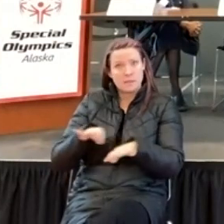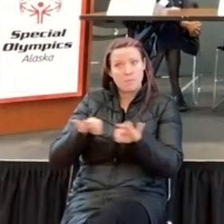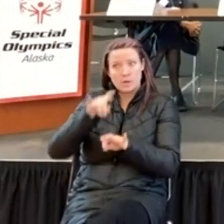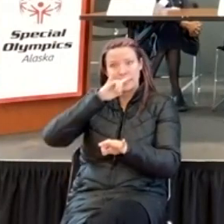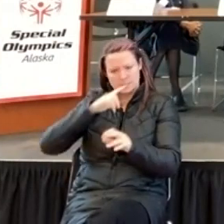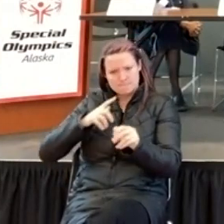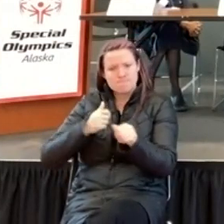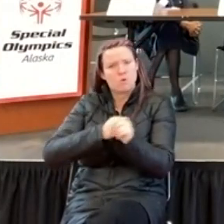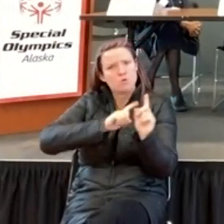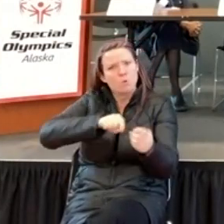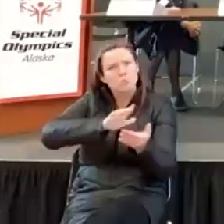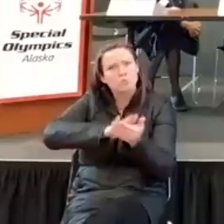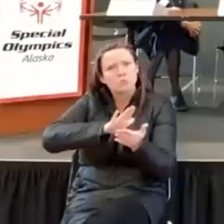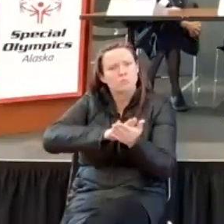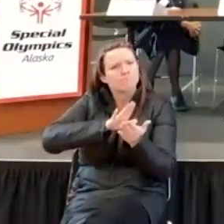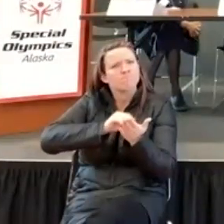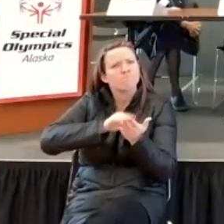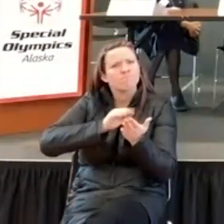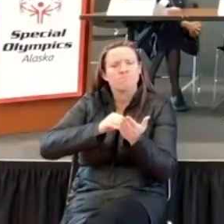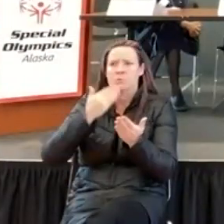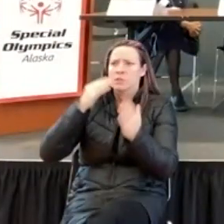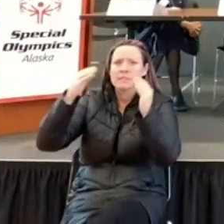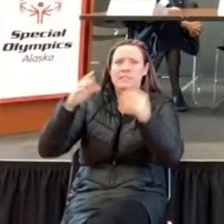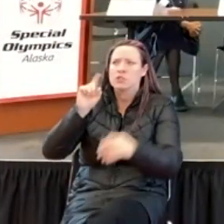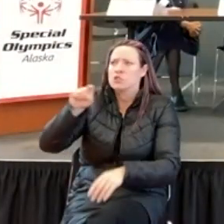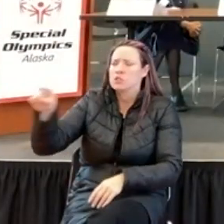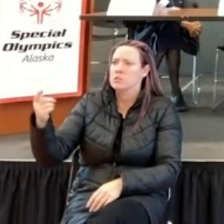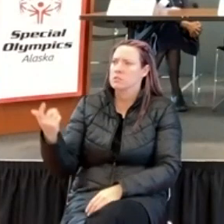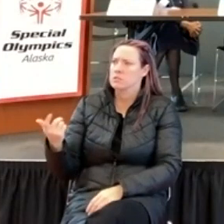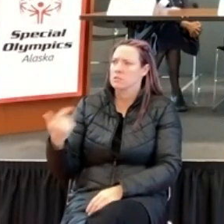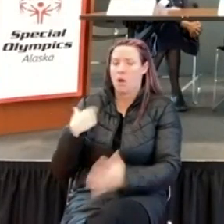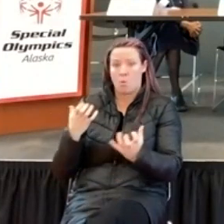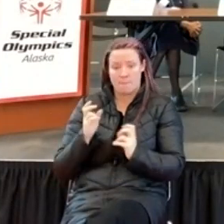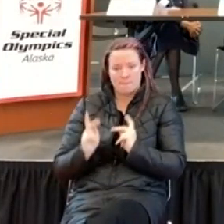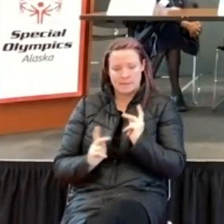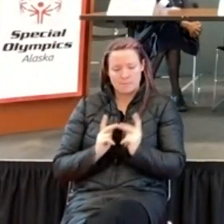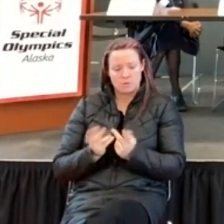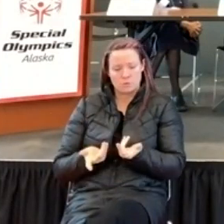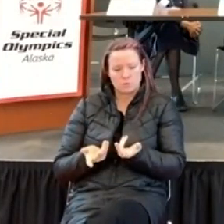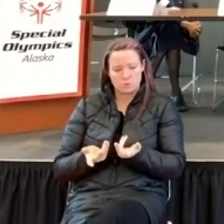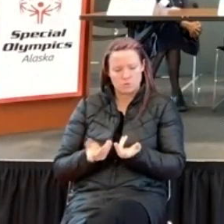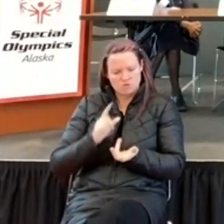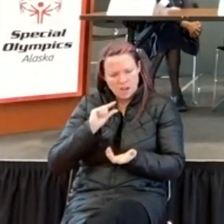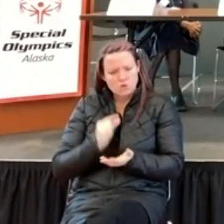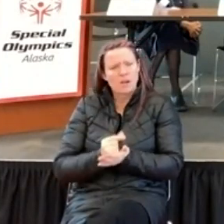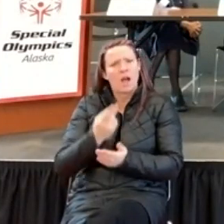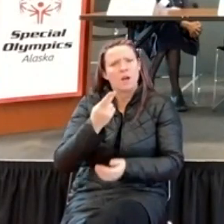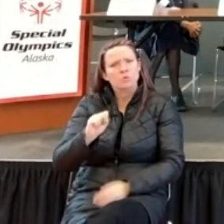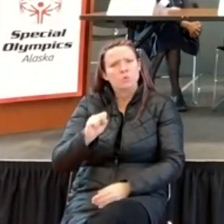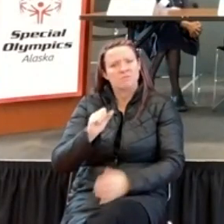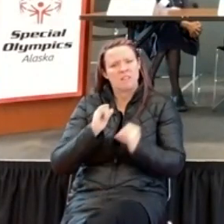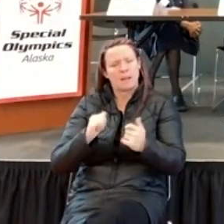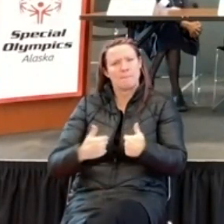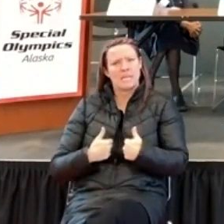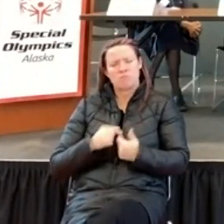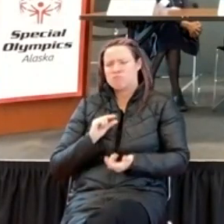front and listen to their teachers. And I want people to graduate from high school like I